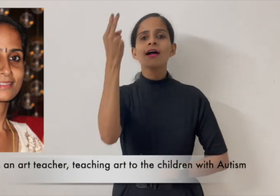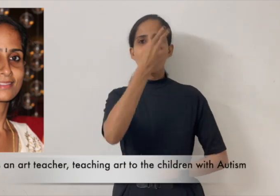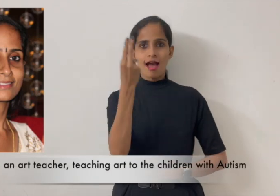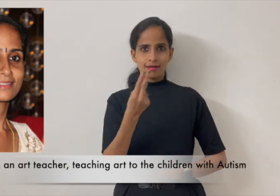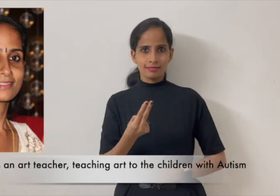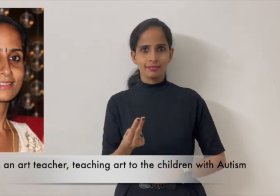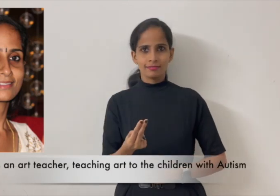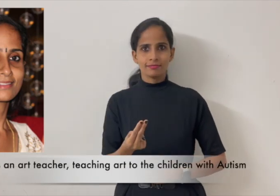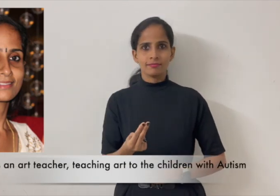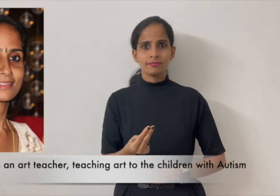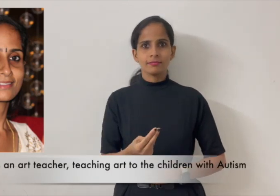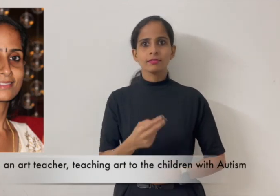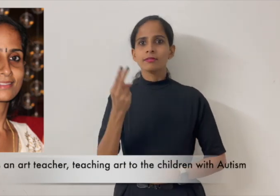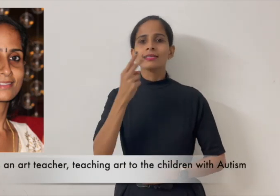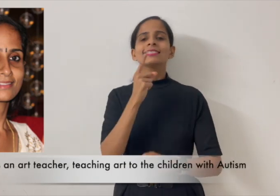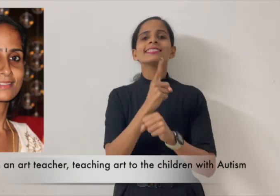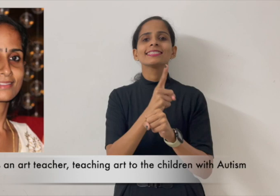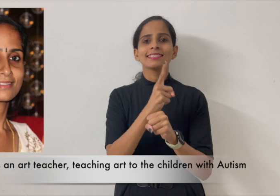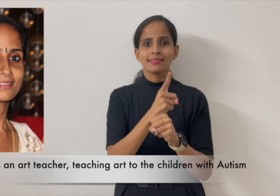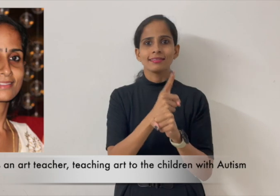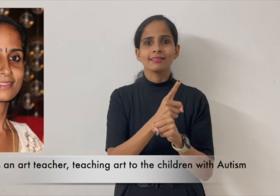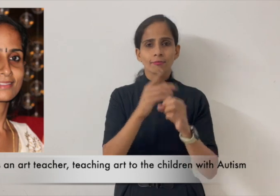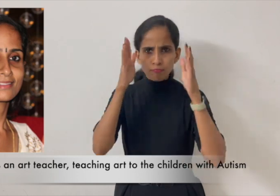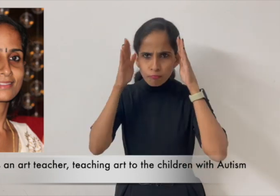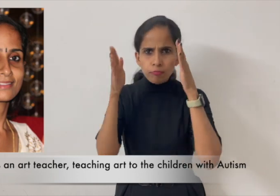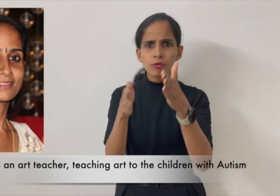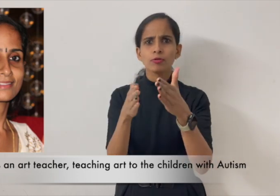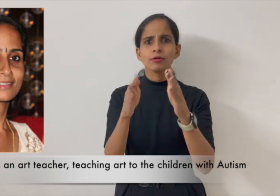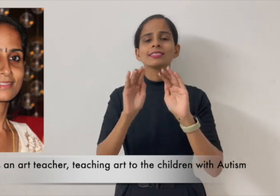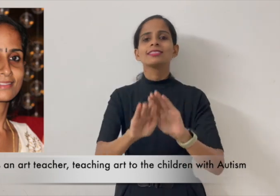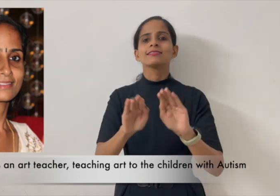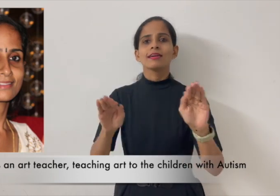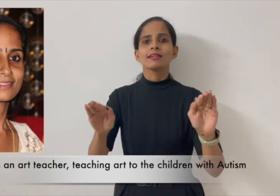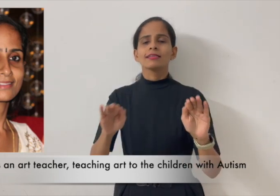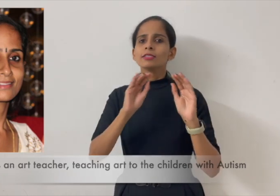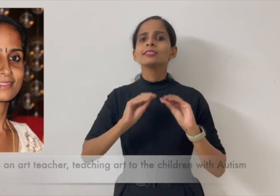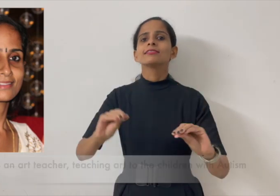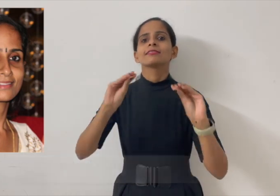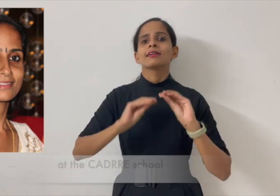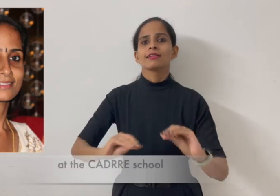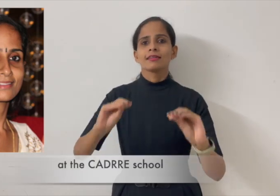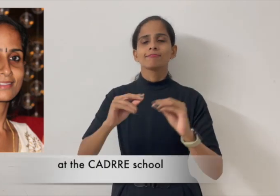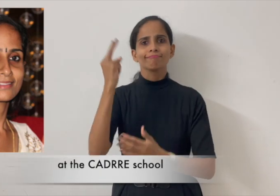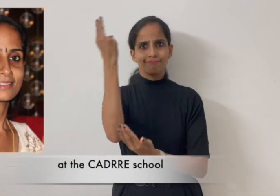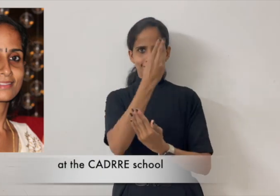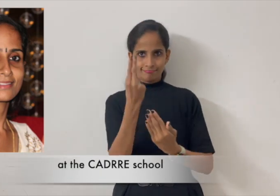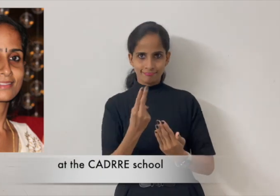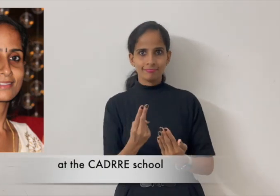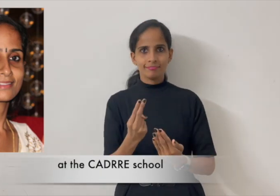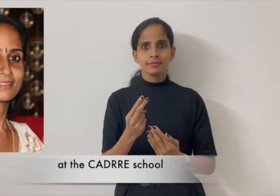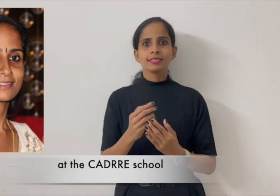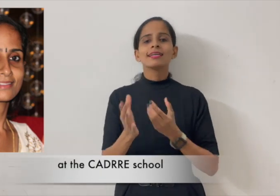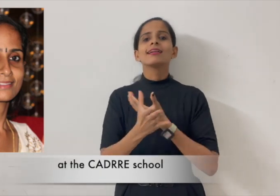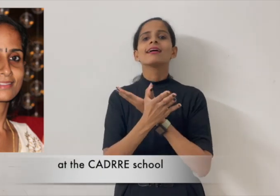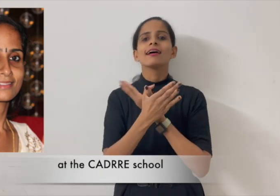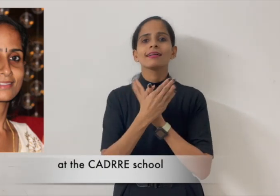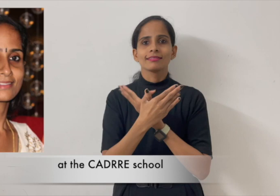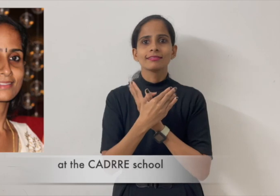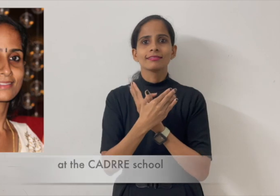teacher teaching art to the children with autism at the CADRRE